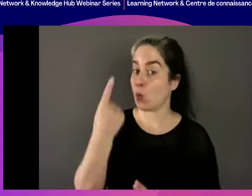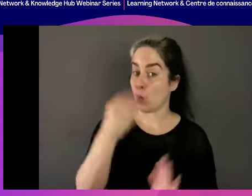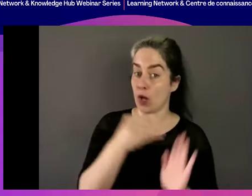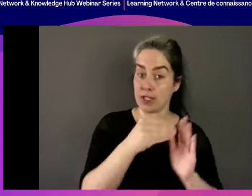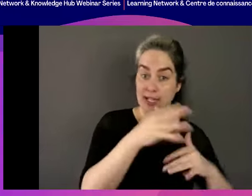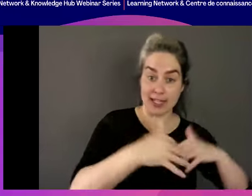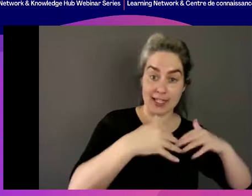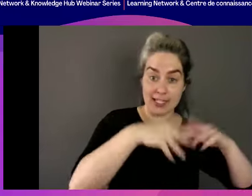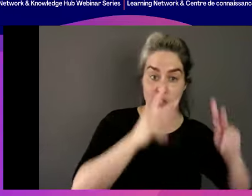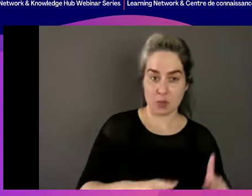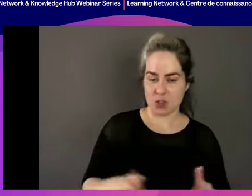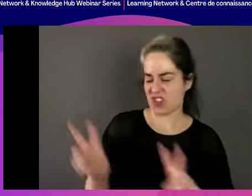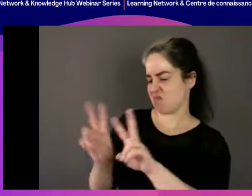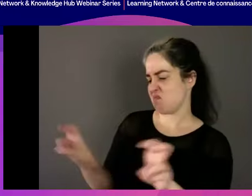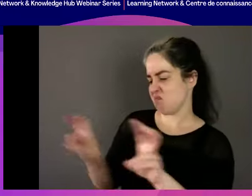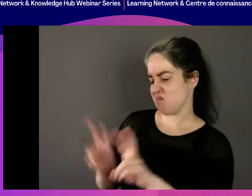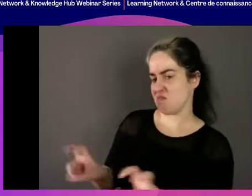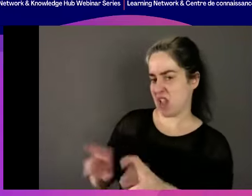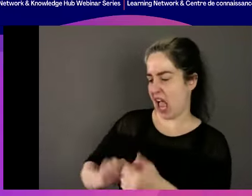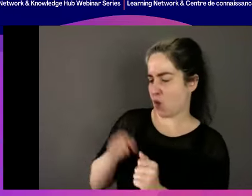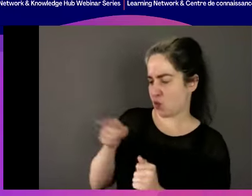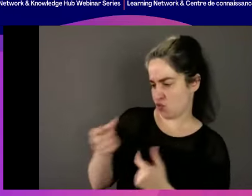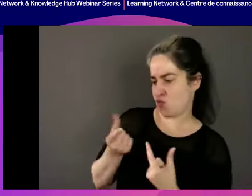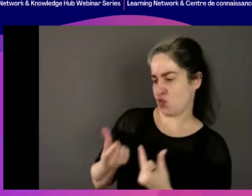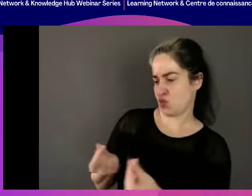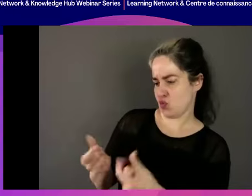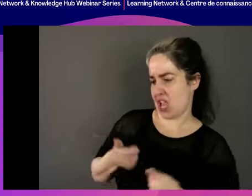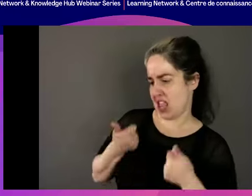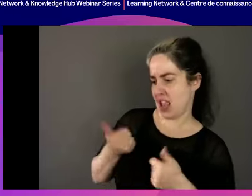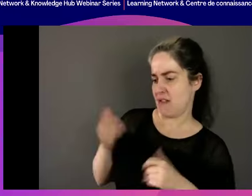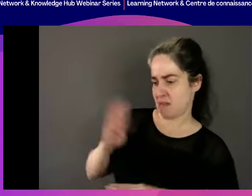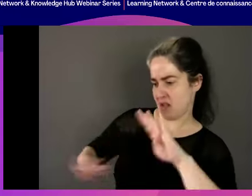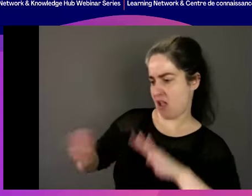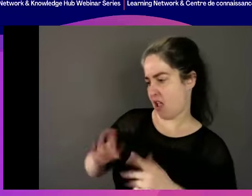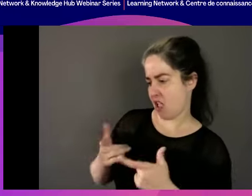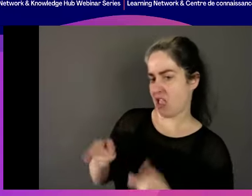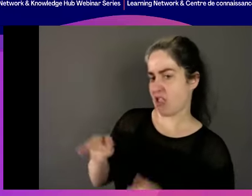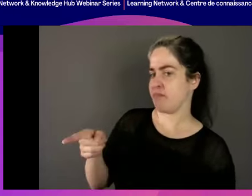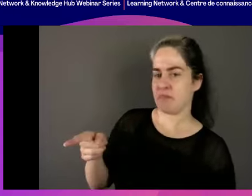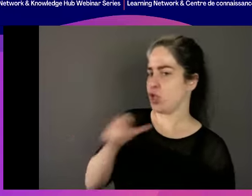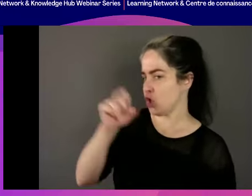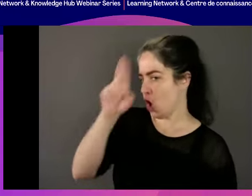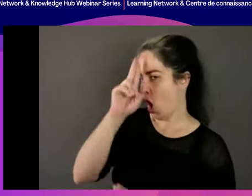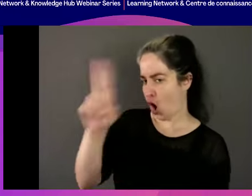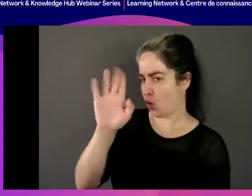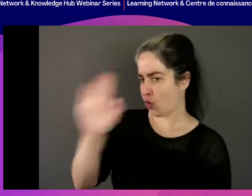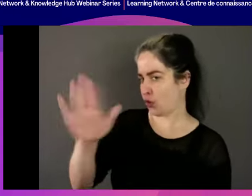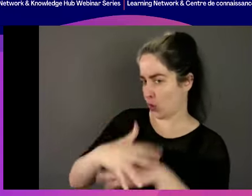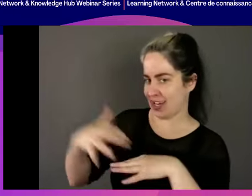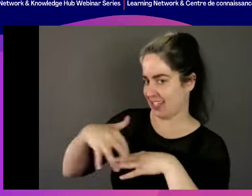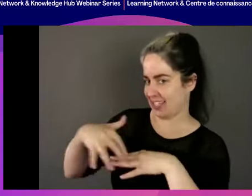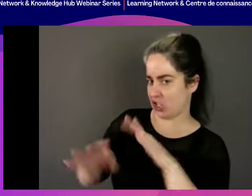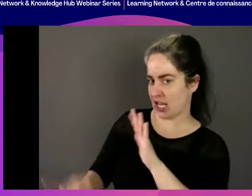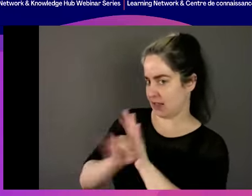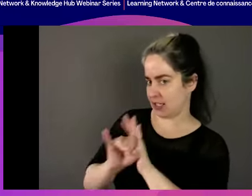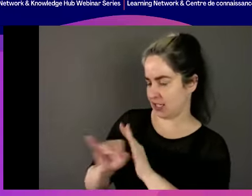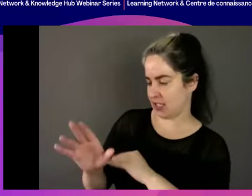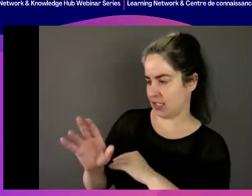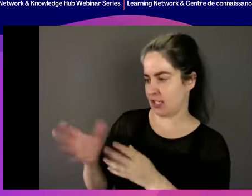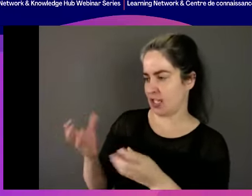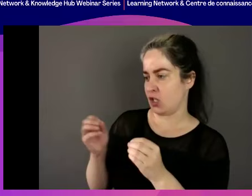being very critical of how they choose to live, as they view that that person is not honoring their Indigenous identity and living like more